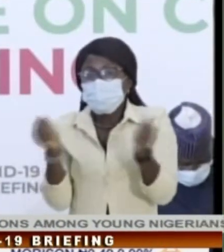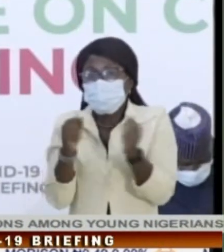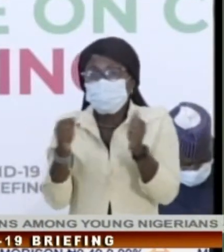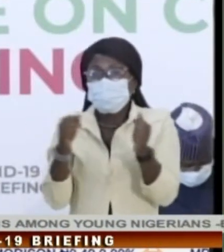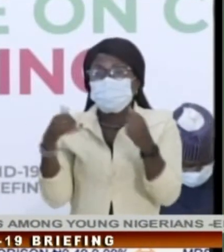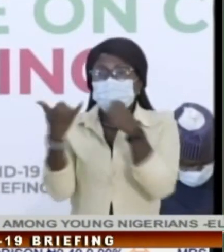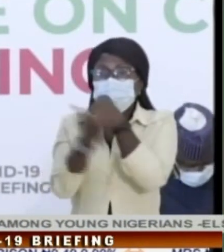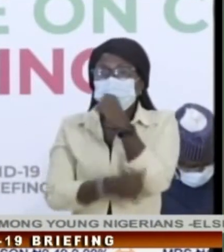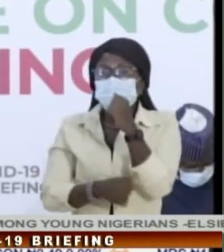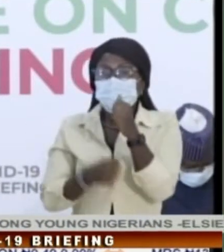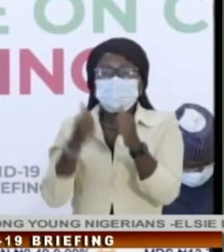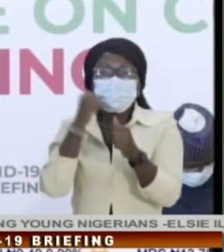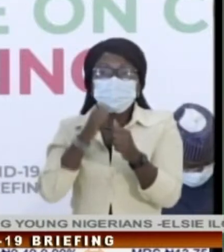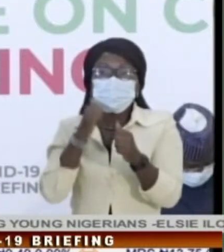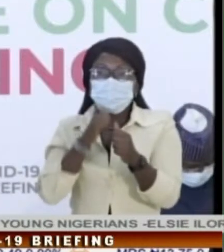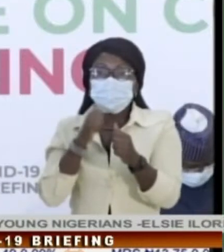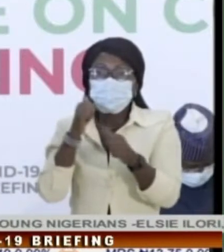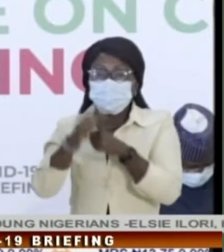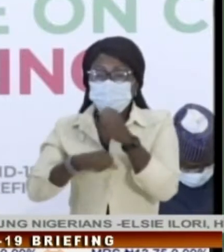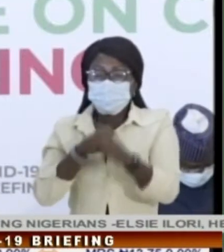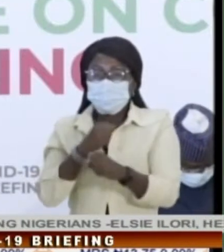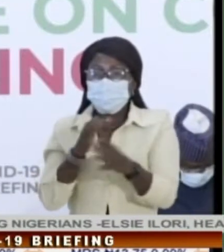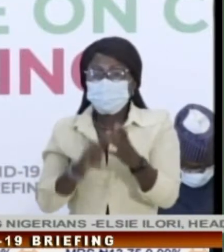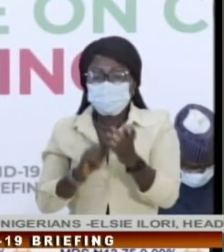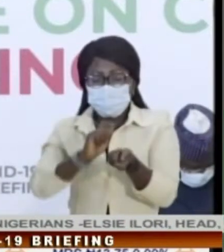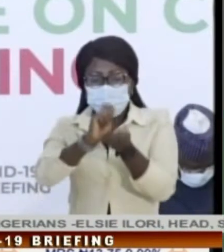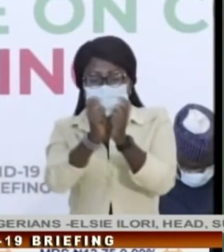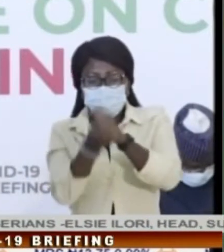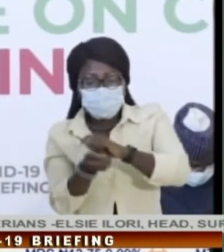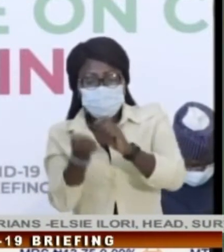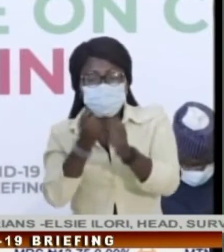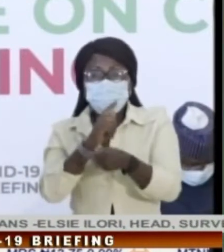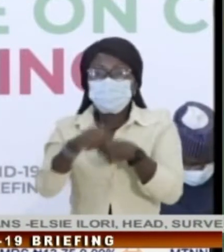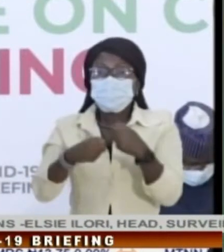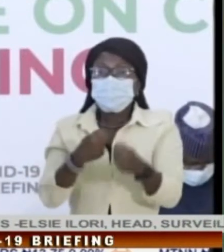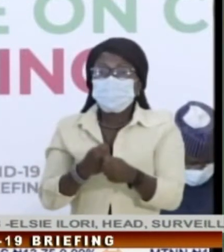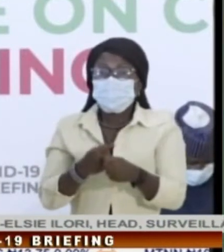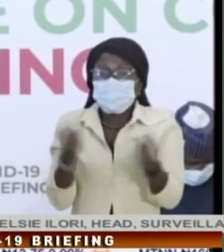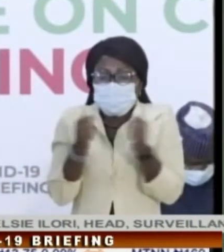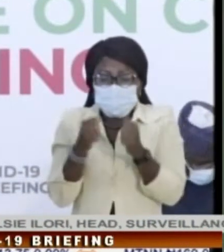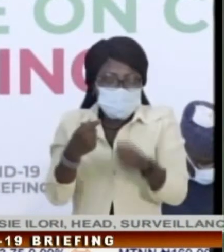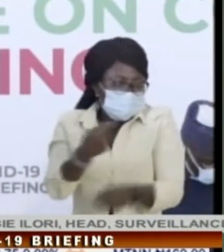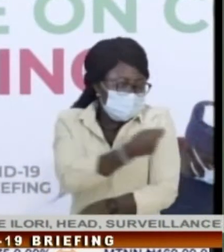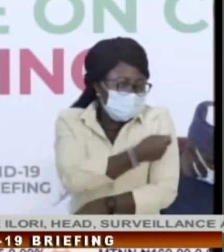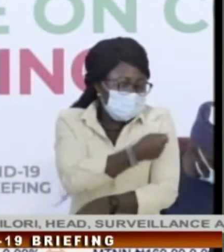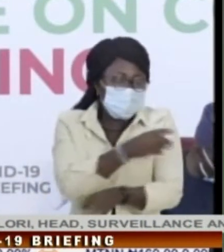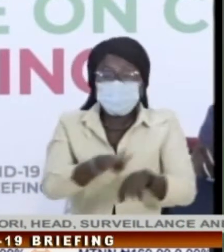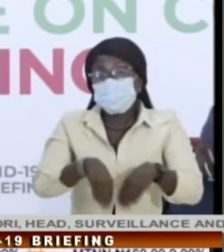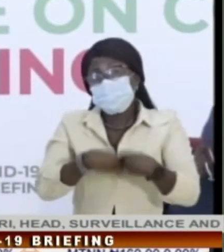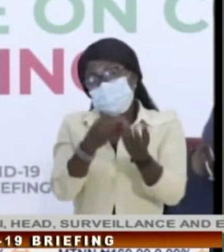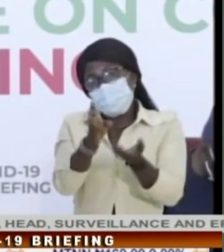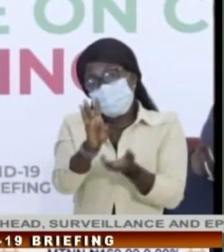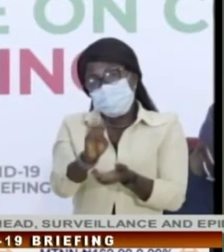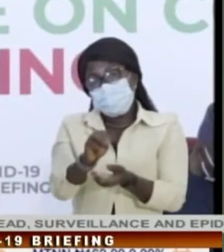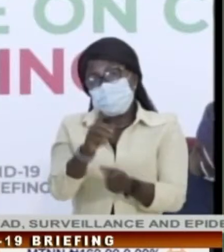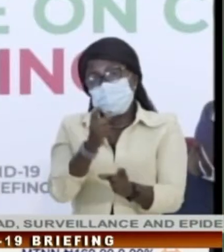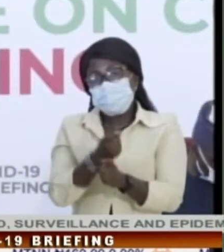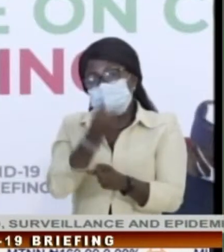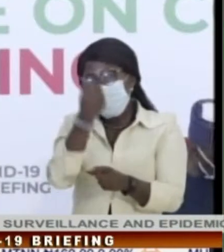almost every year, they have to change the type of flu vaccine that is given just because of the rapidity with